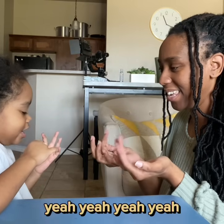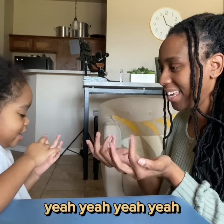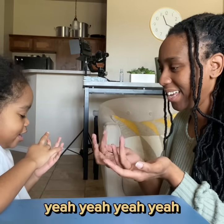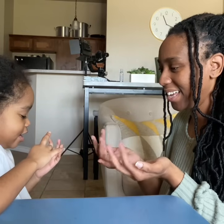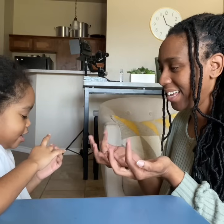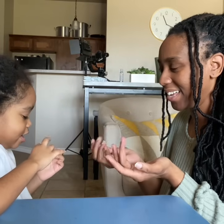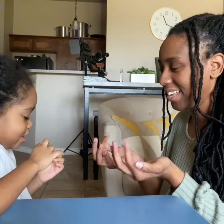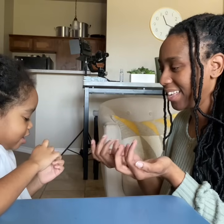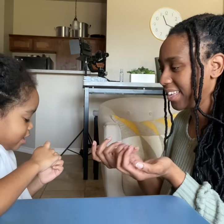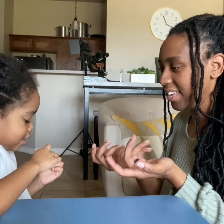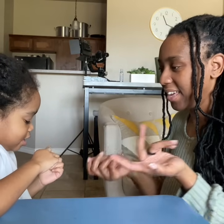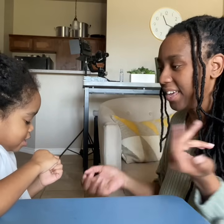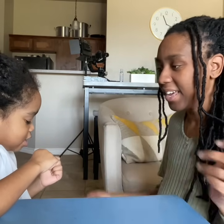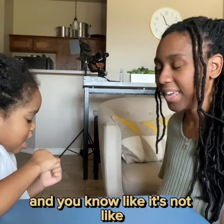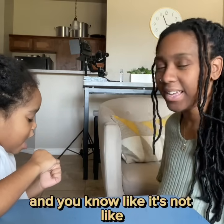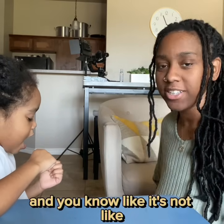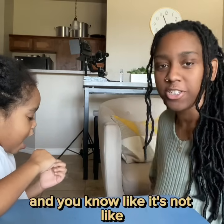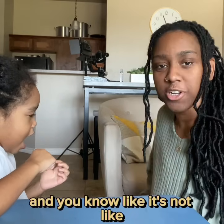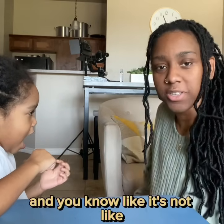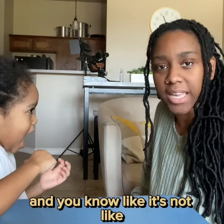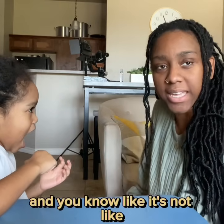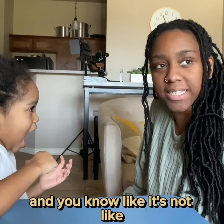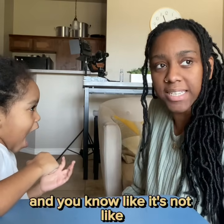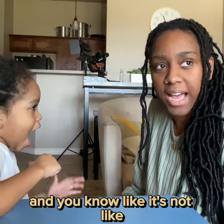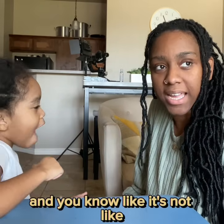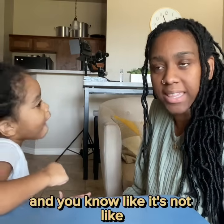Yeah. Yeah. And you know, like,